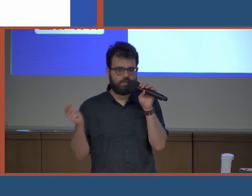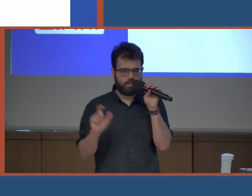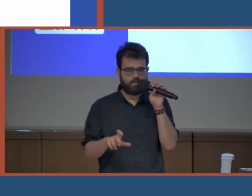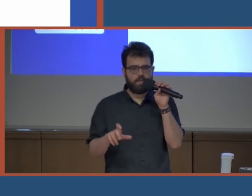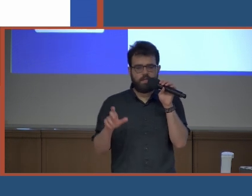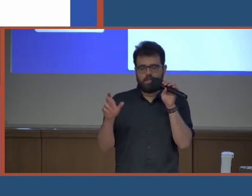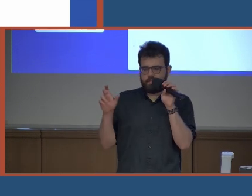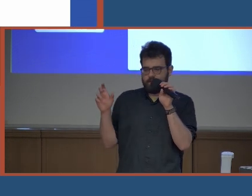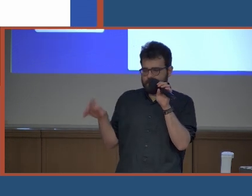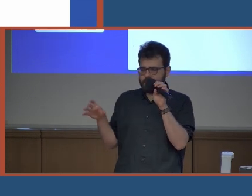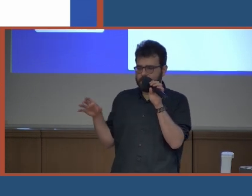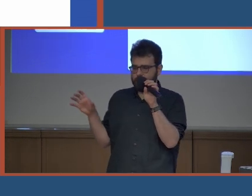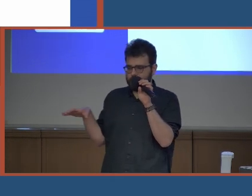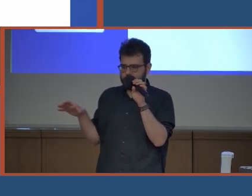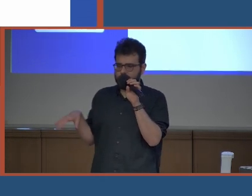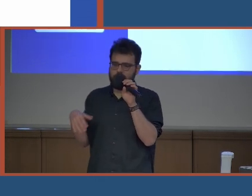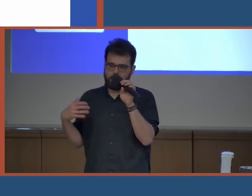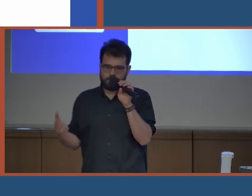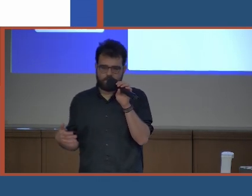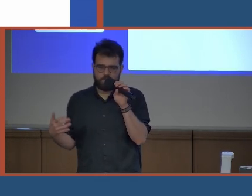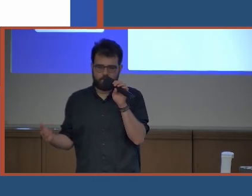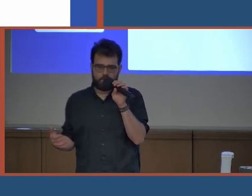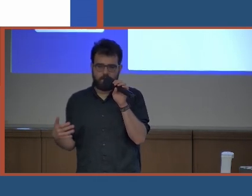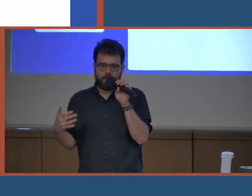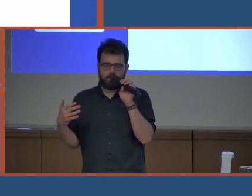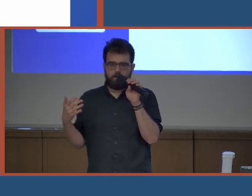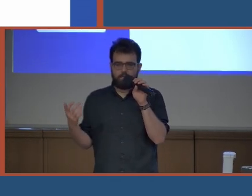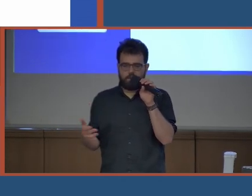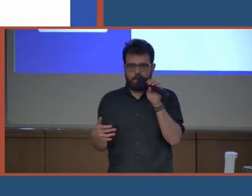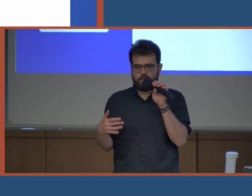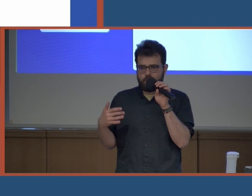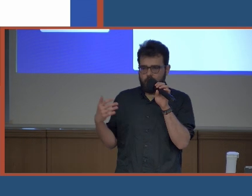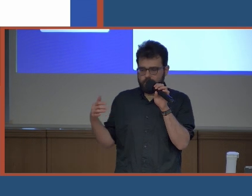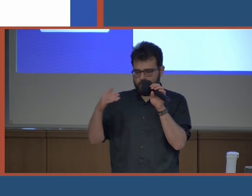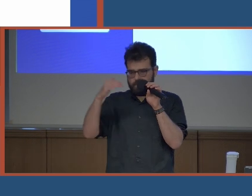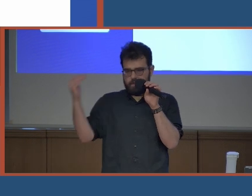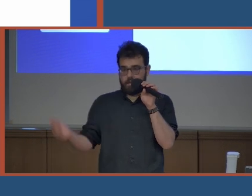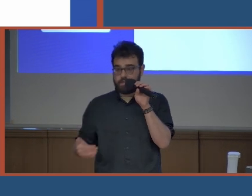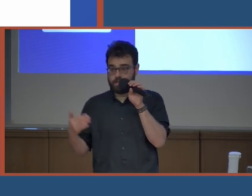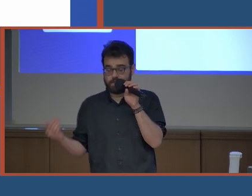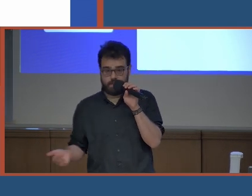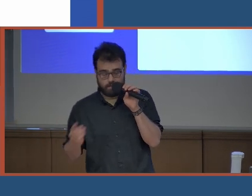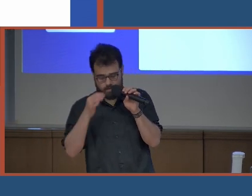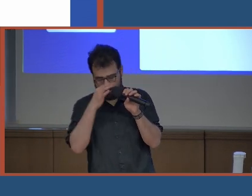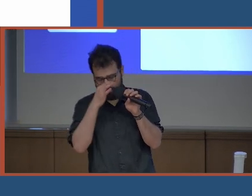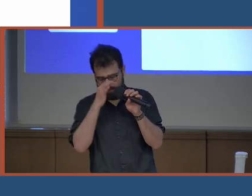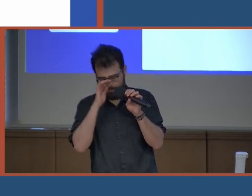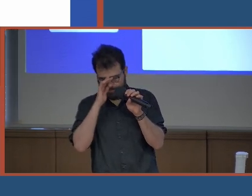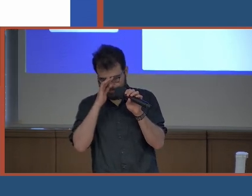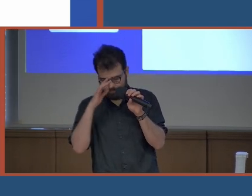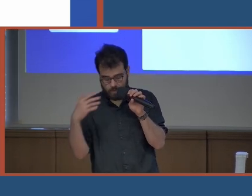think that this word order actually is more reliant on the context and